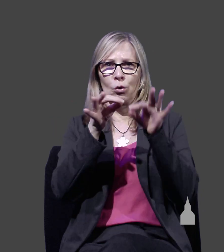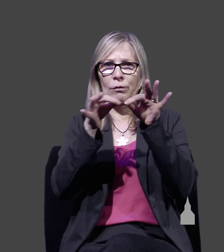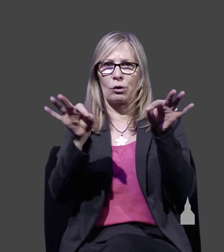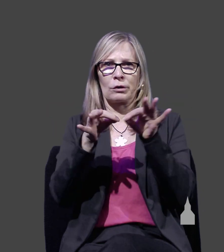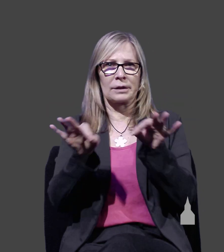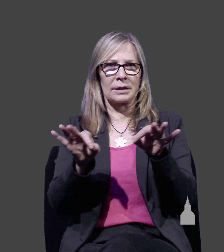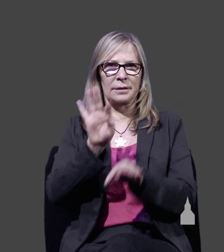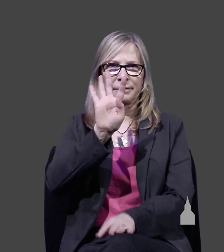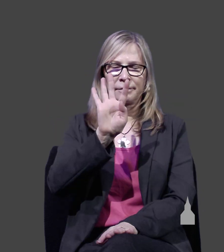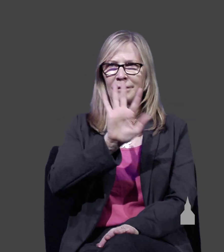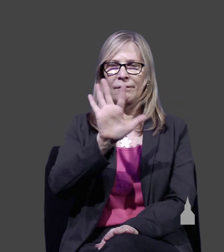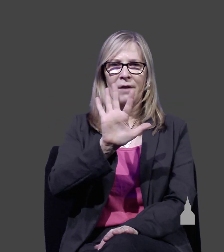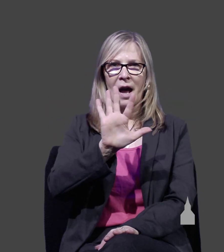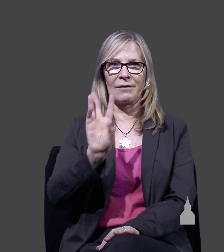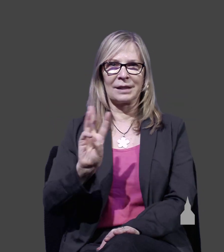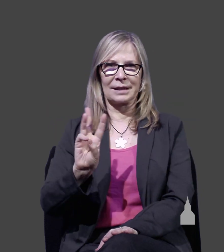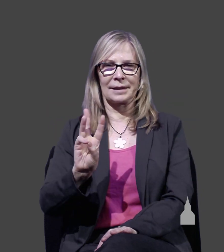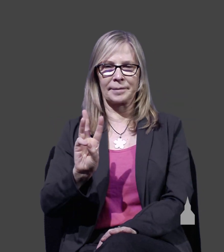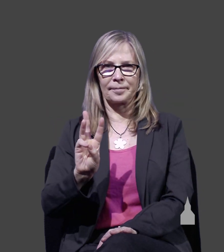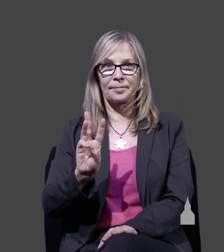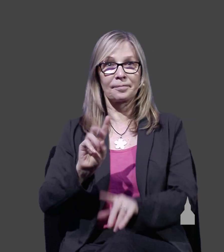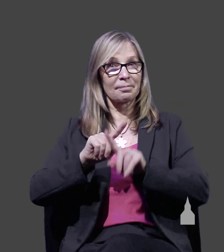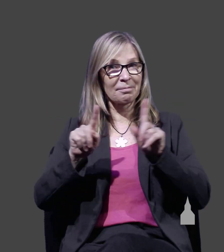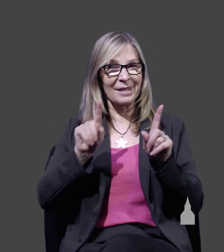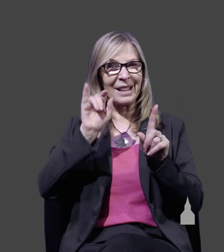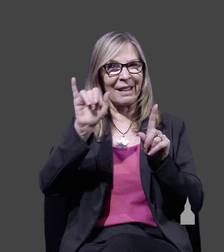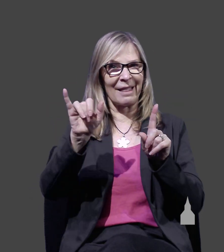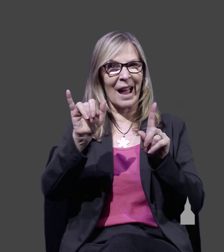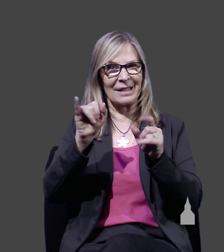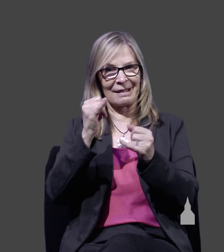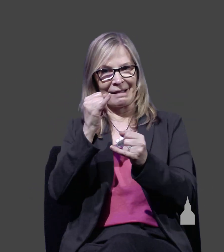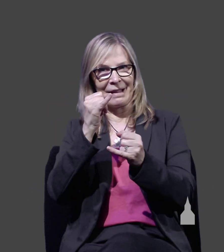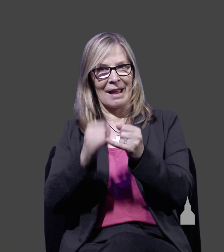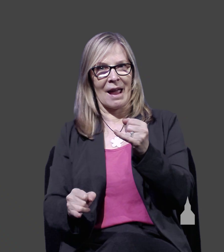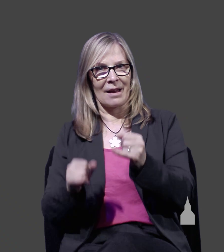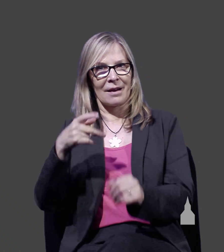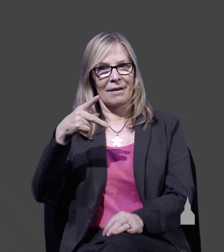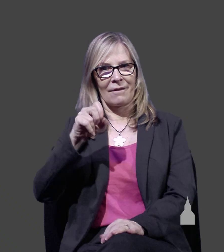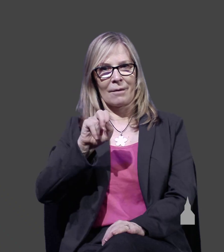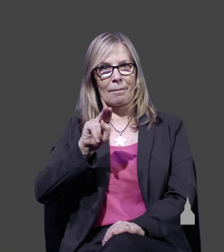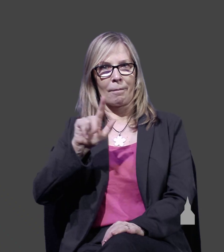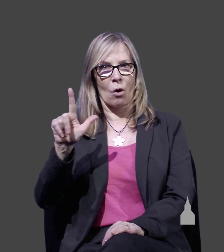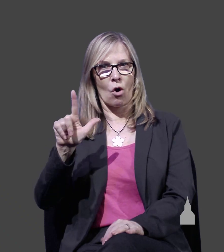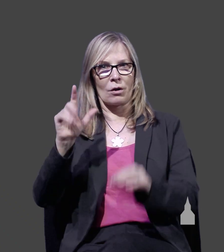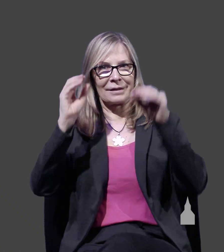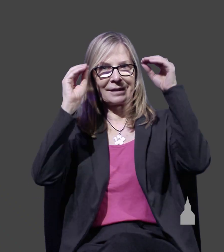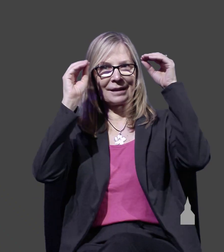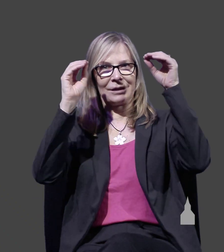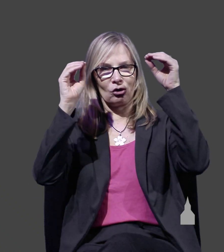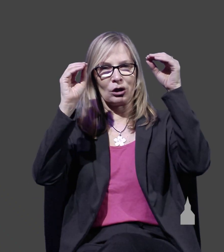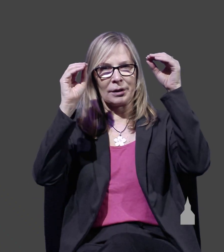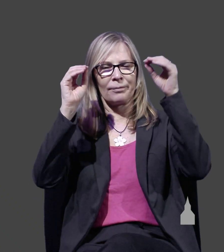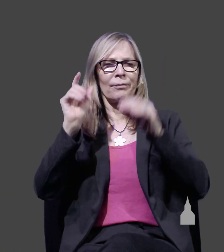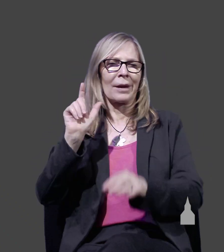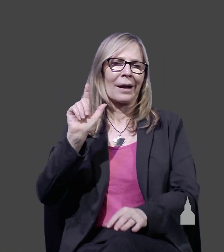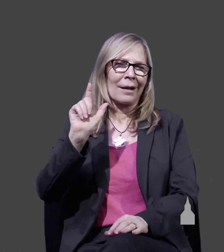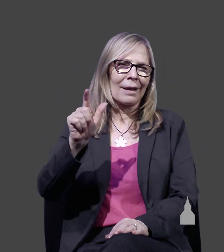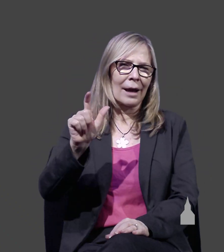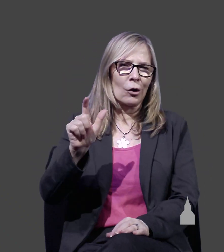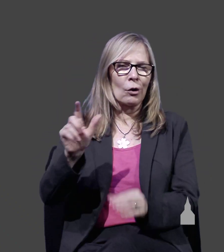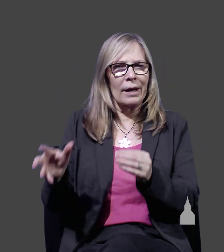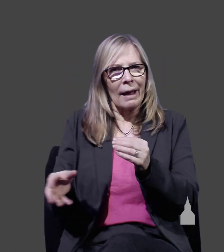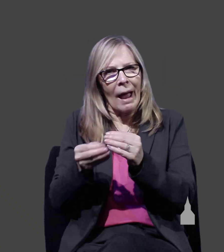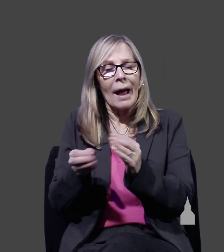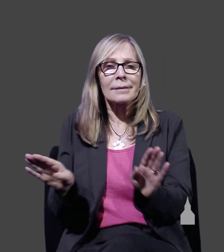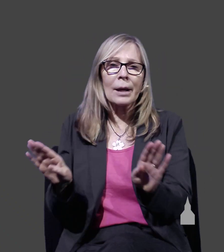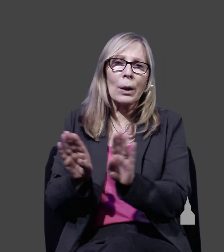6. But in reality, this is the end of Paul's teaching. There are further verses where he gives closing greetings and things, but